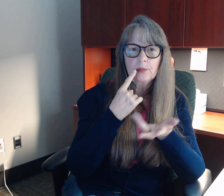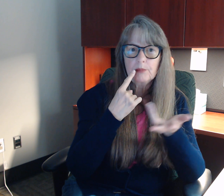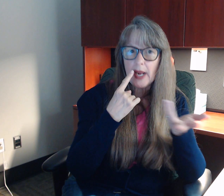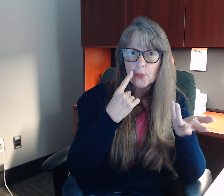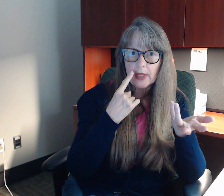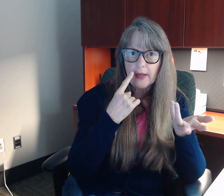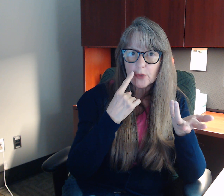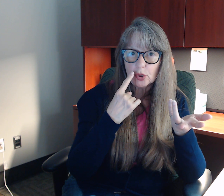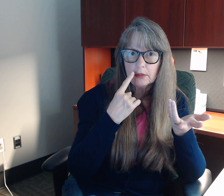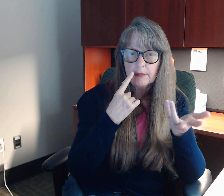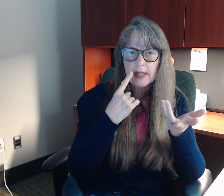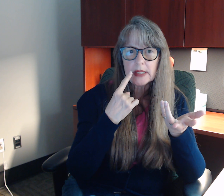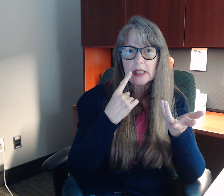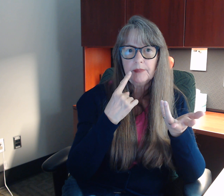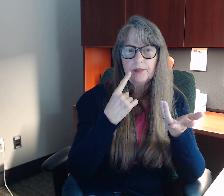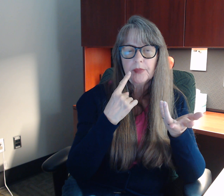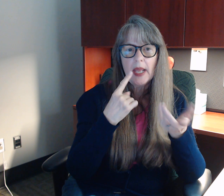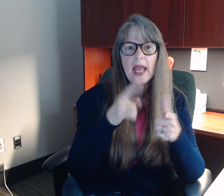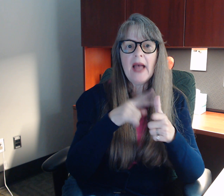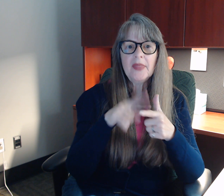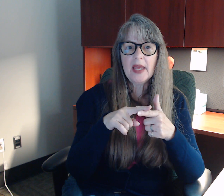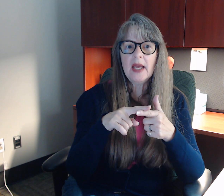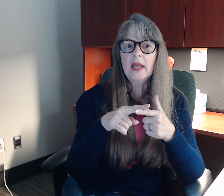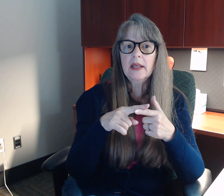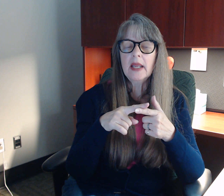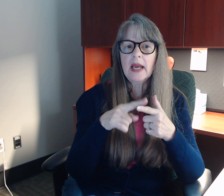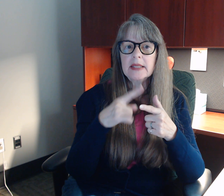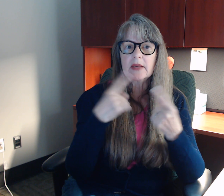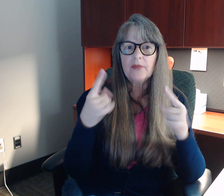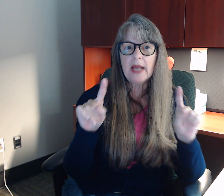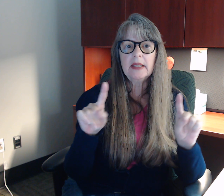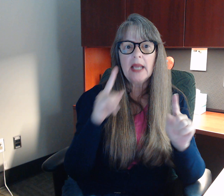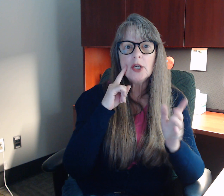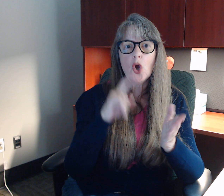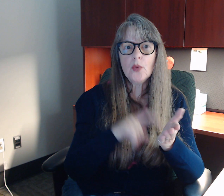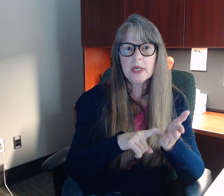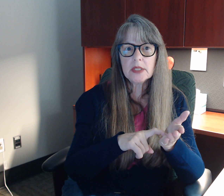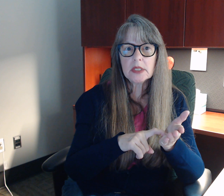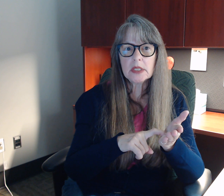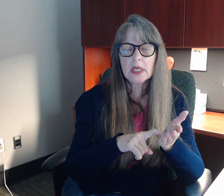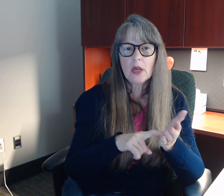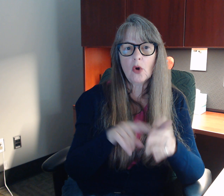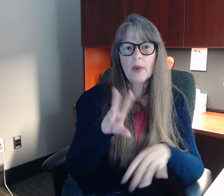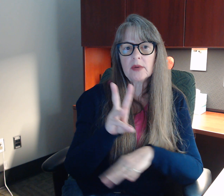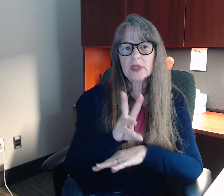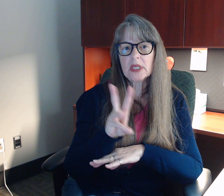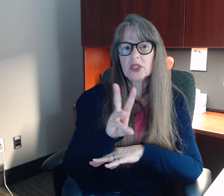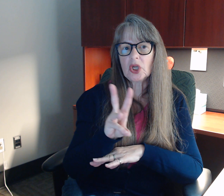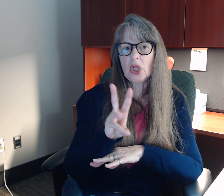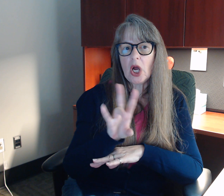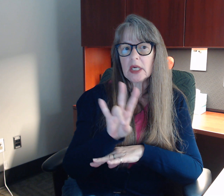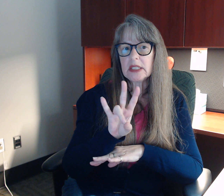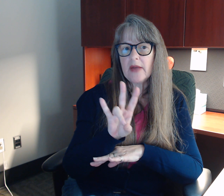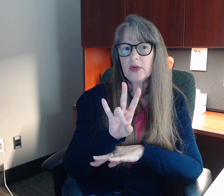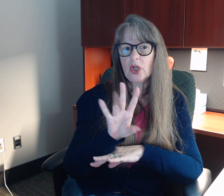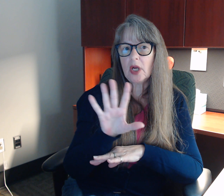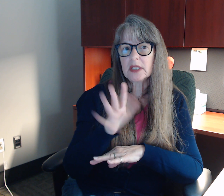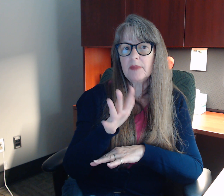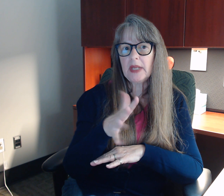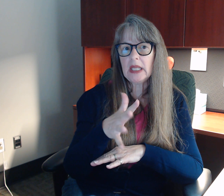pain reliever medicine. And then I said, finally, I noticed around 6 o'clock, 7 o'clock, something like